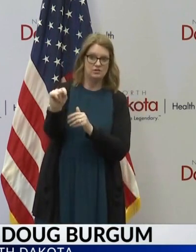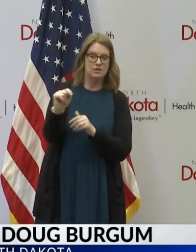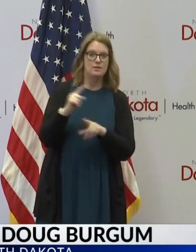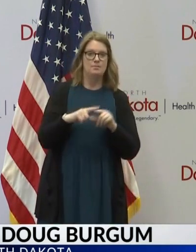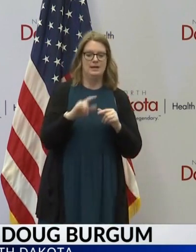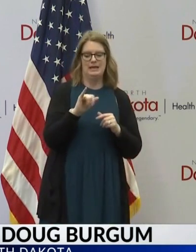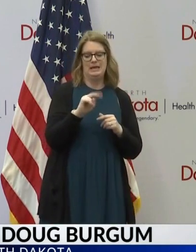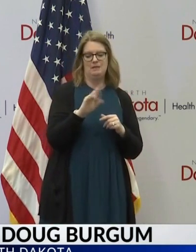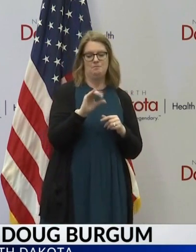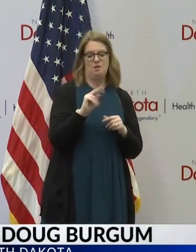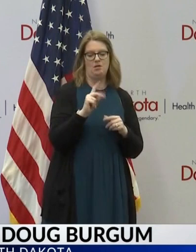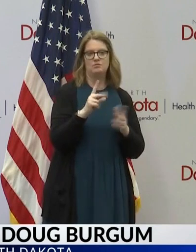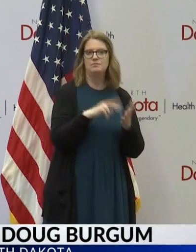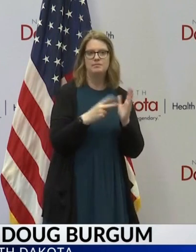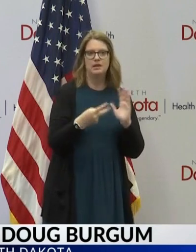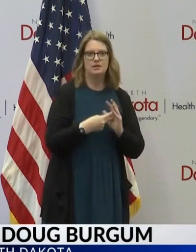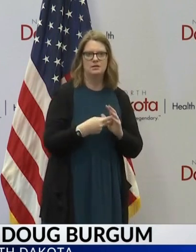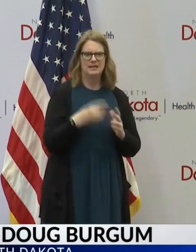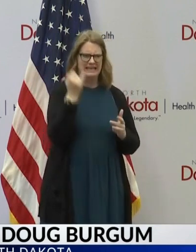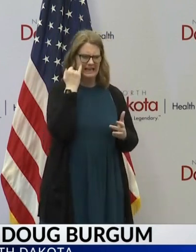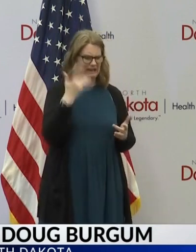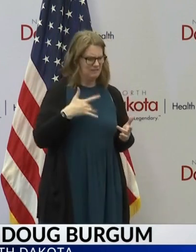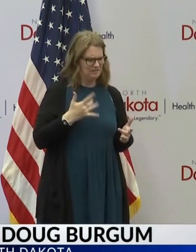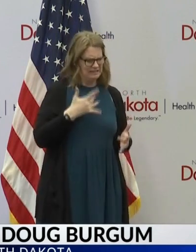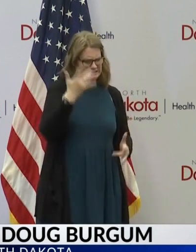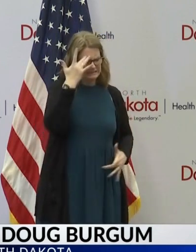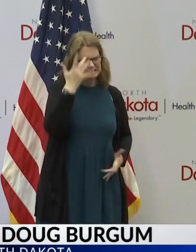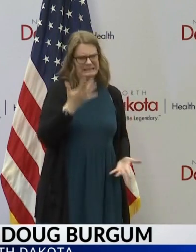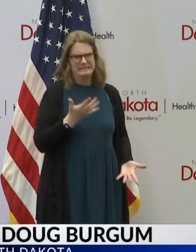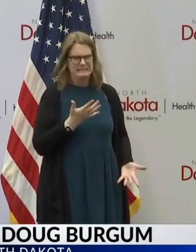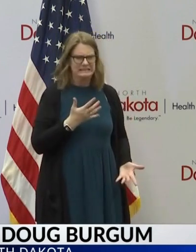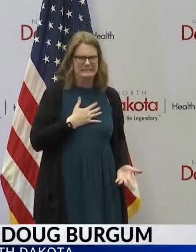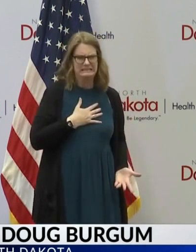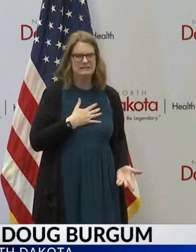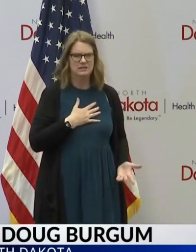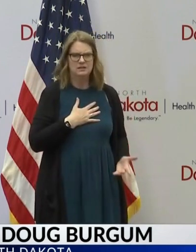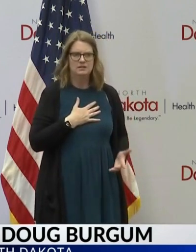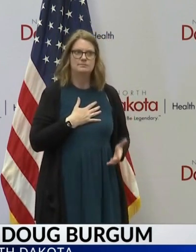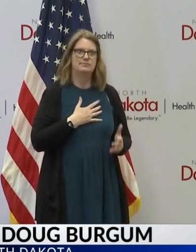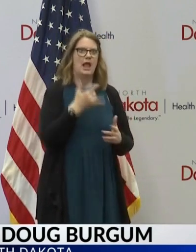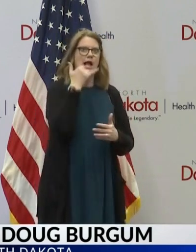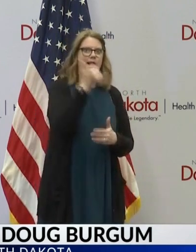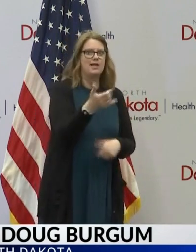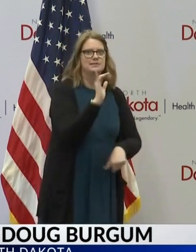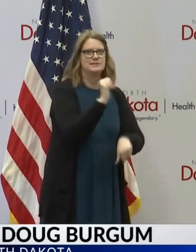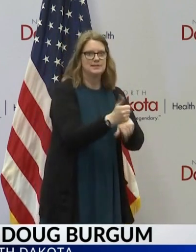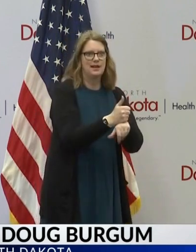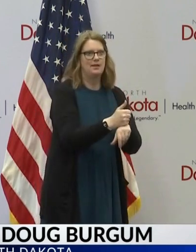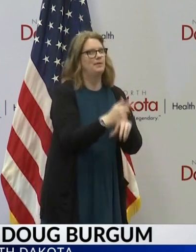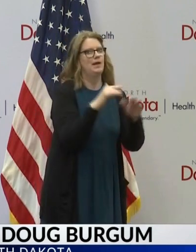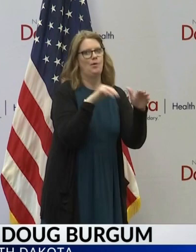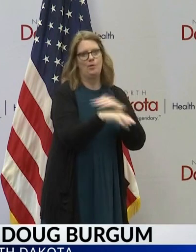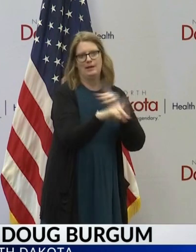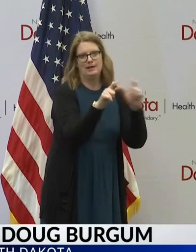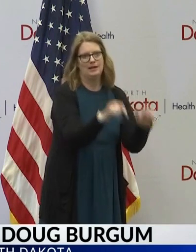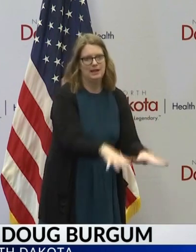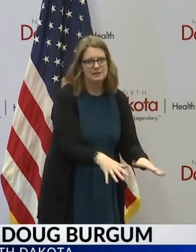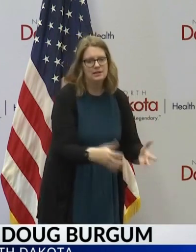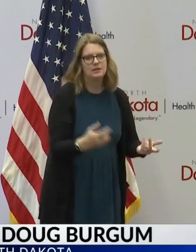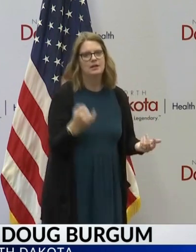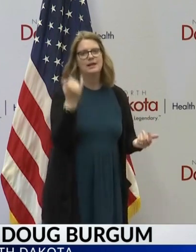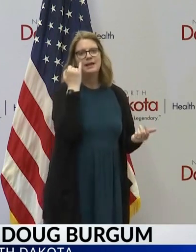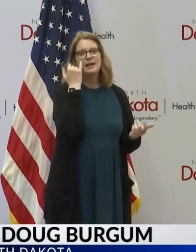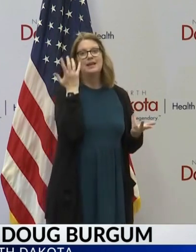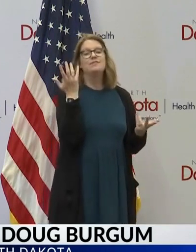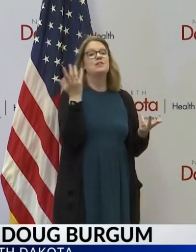but inbound is anybody that doesn't feel well that thinks they need to be tested. And we continue to encourage that all over the entire state, even if there are low